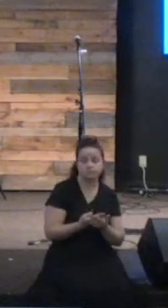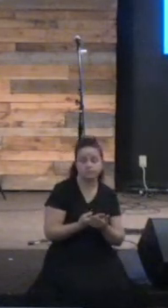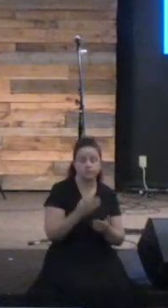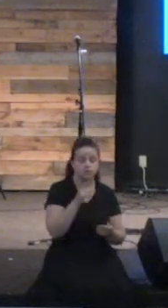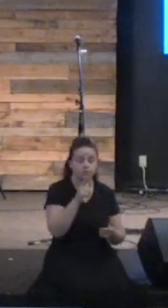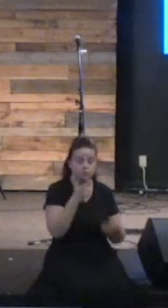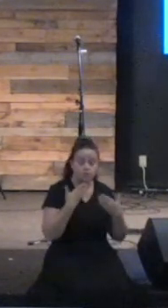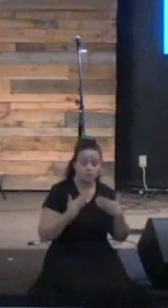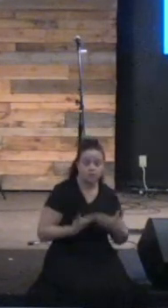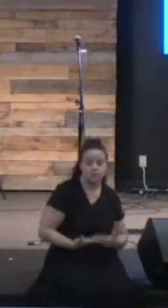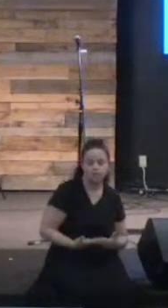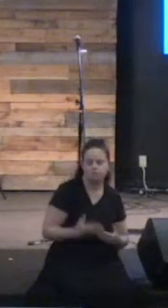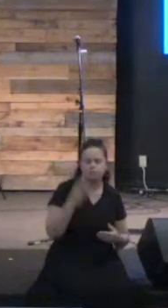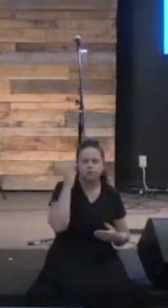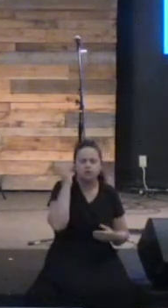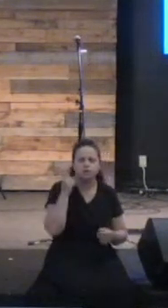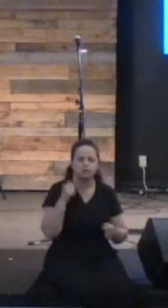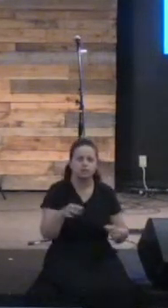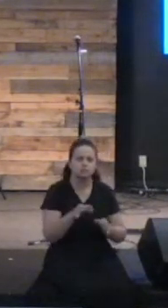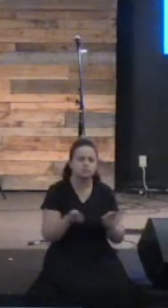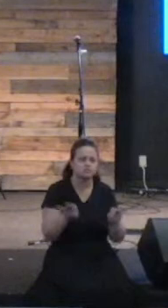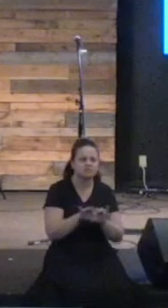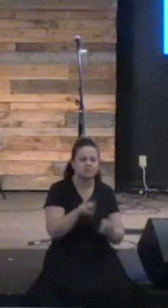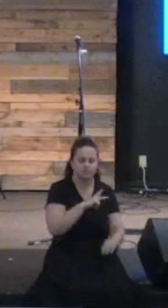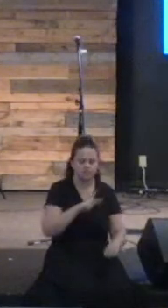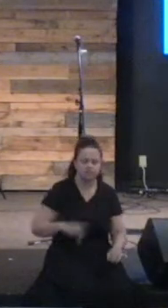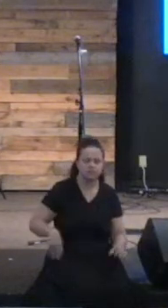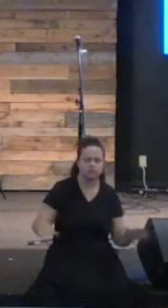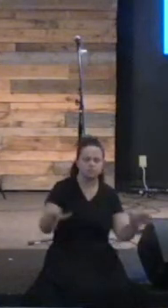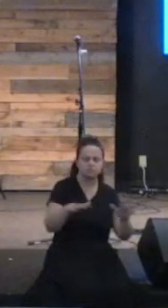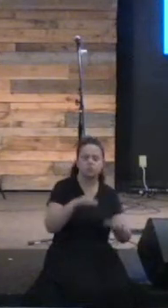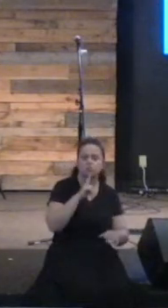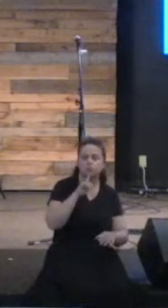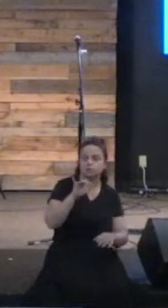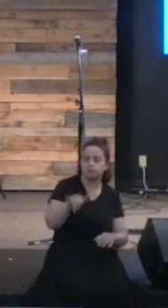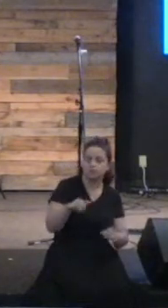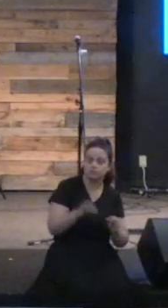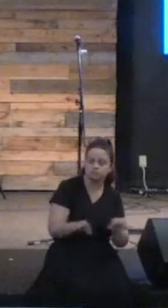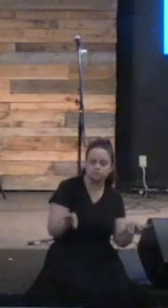consider important is the kingdom really that important to us